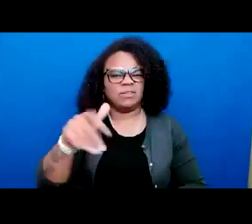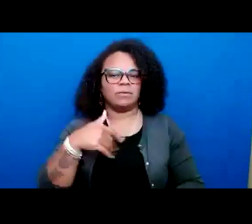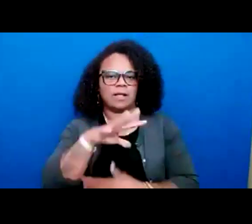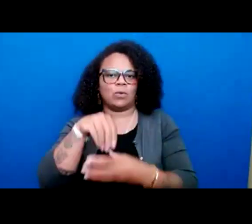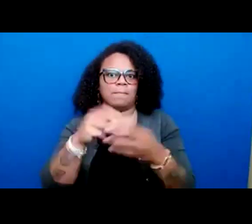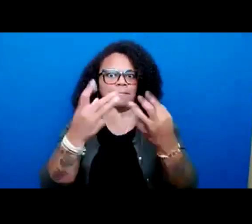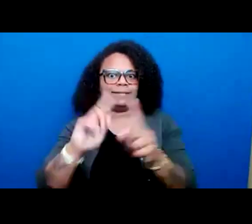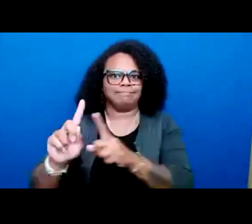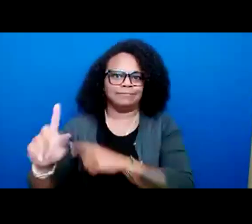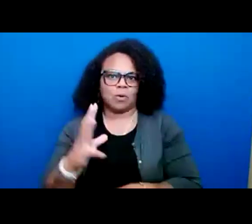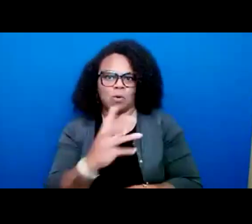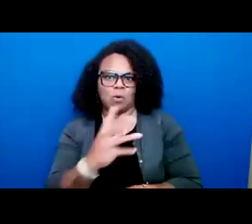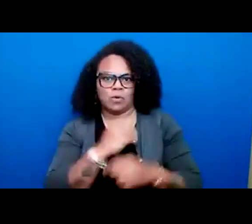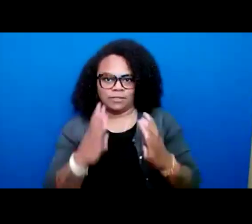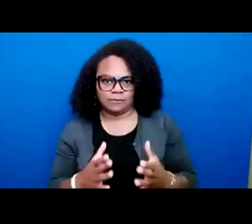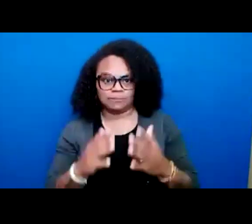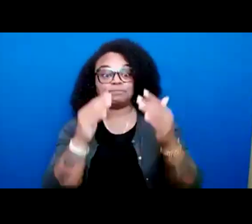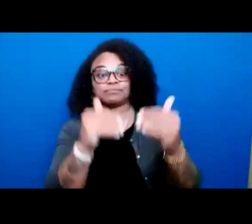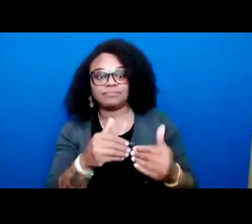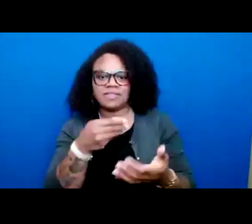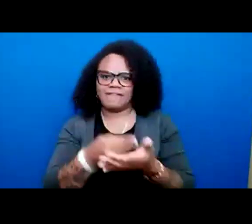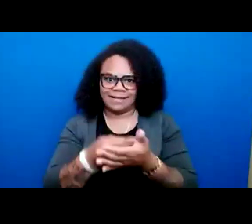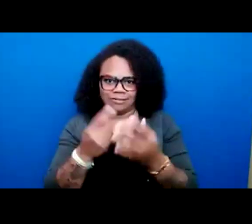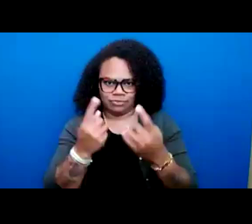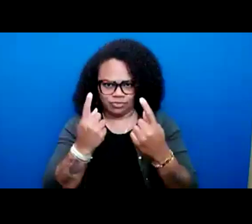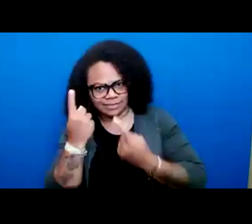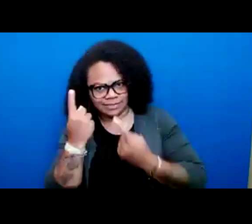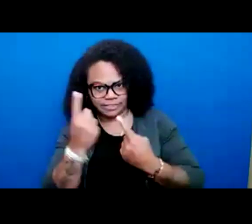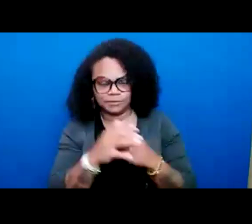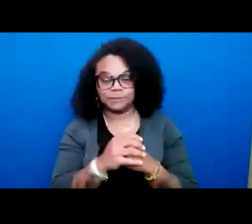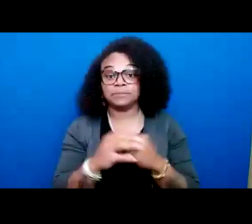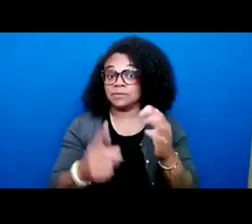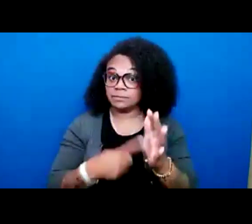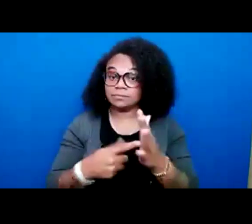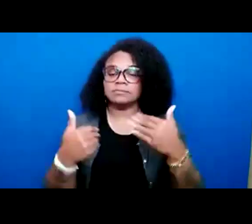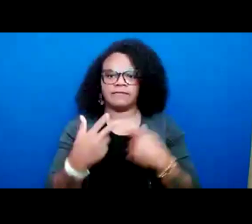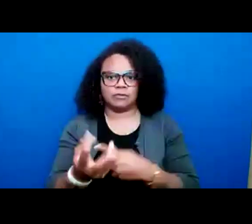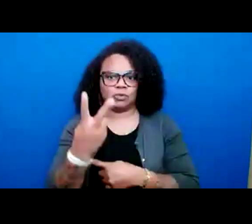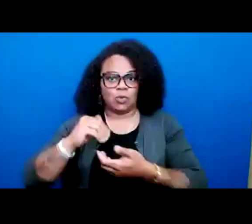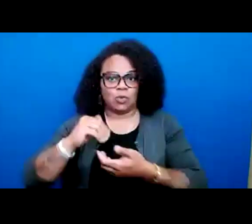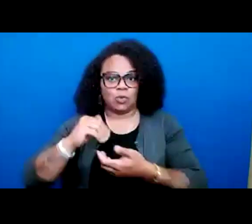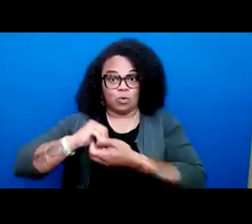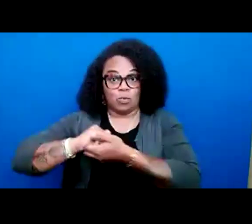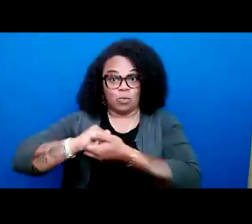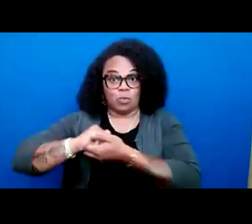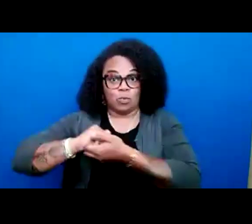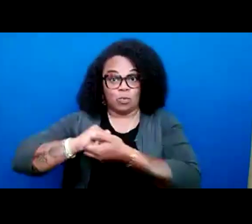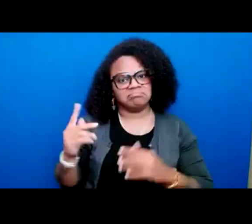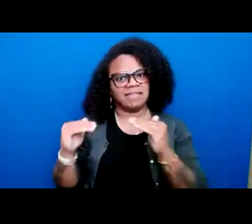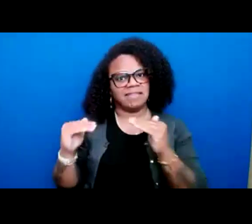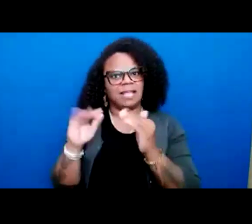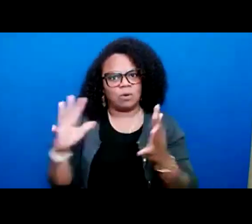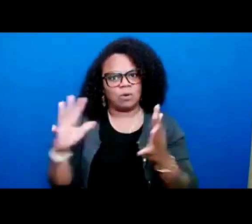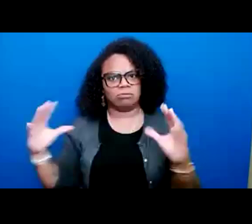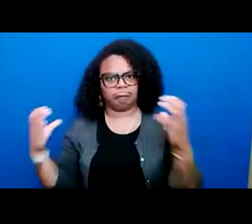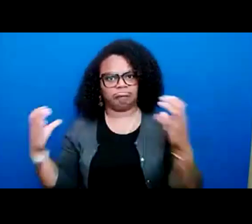of course, financial considerations. Sometimes you have two partners who are about on equal footing of